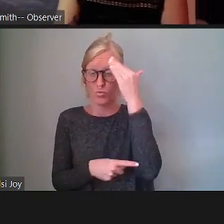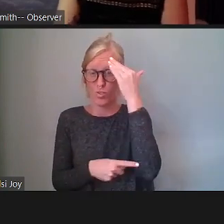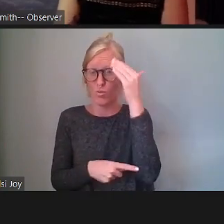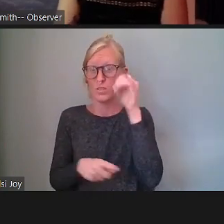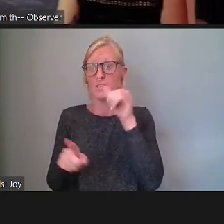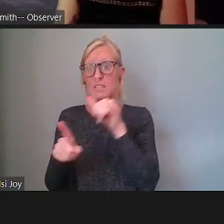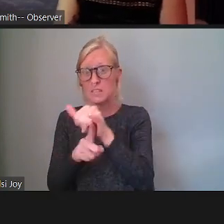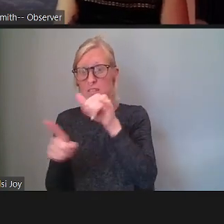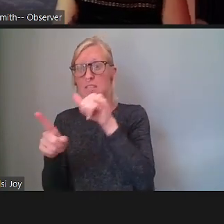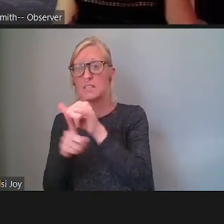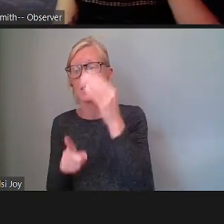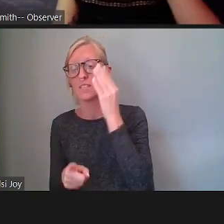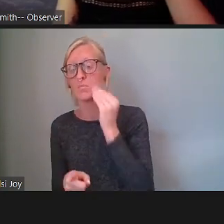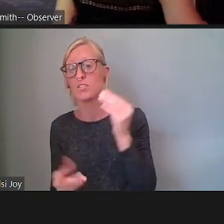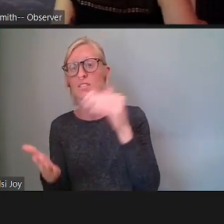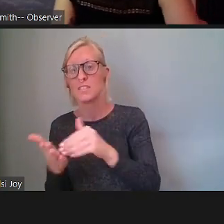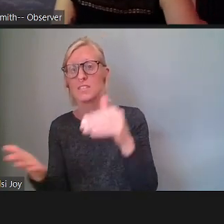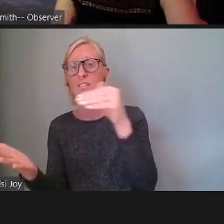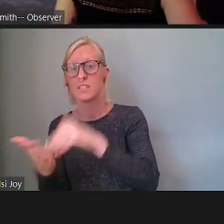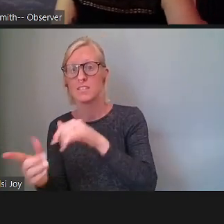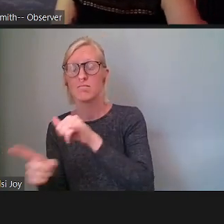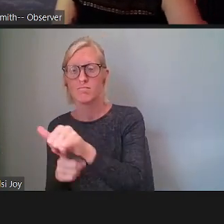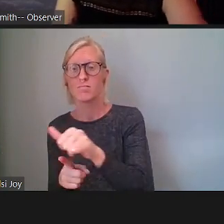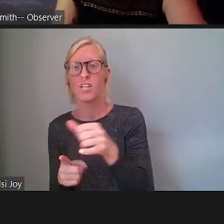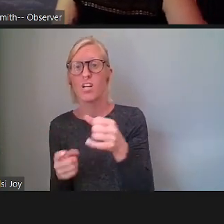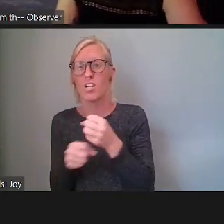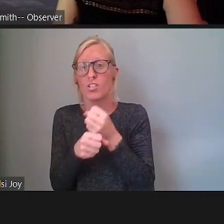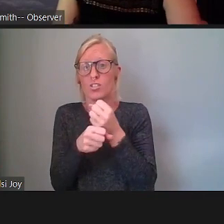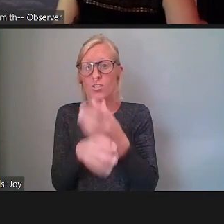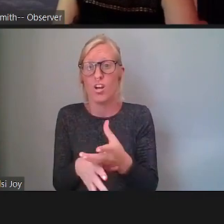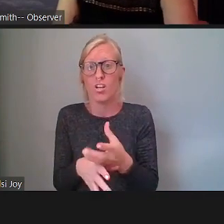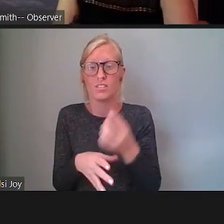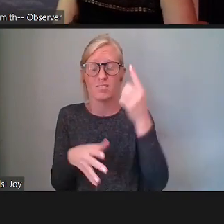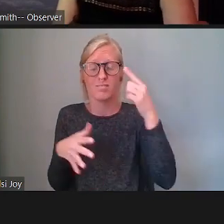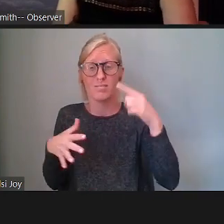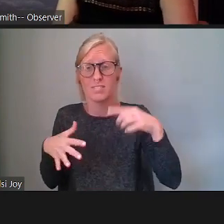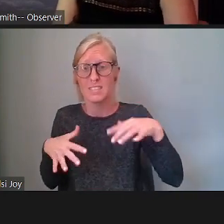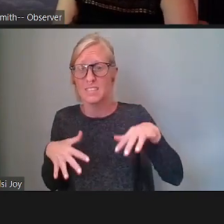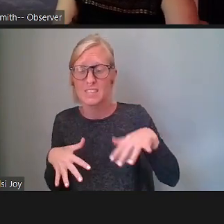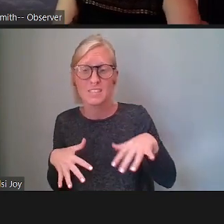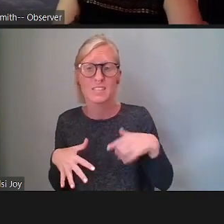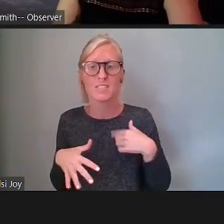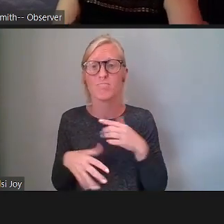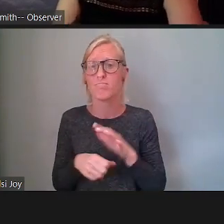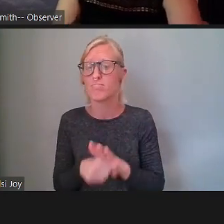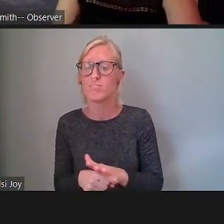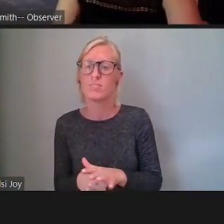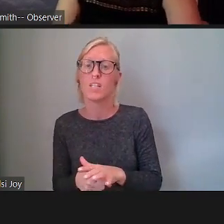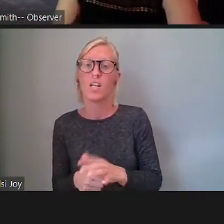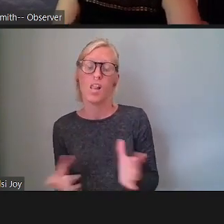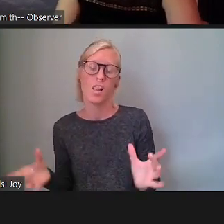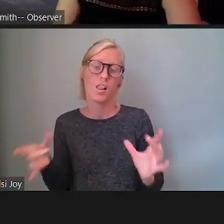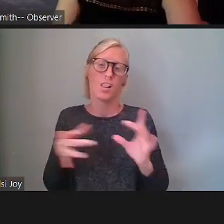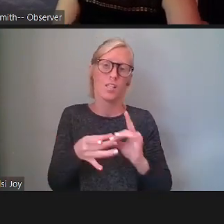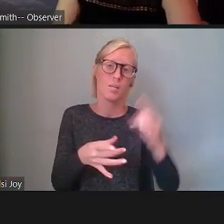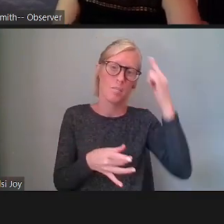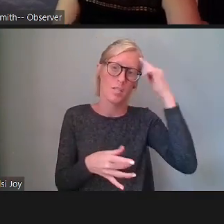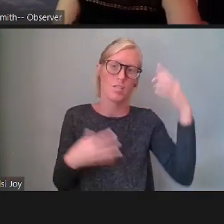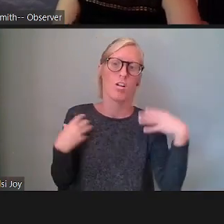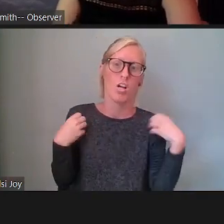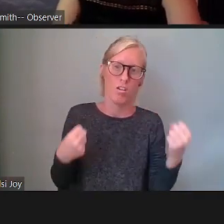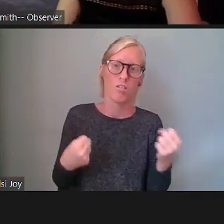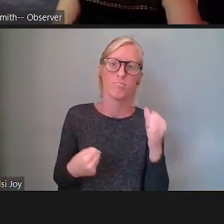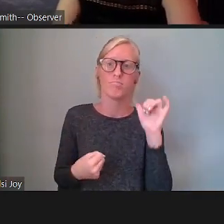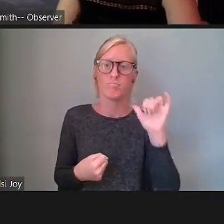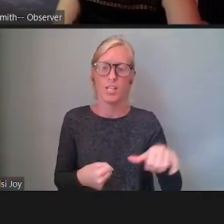community, and it's something that is causing them a lot of distress, because we know there's a link between bullying and mental health, then I would really encourage social